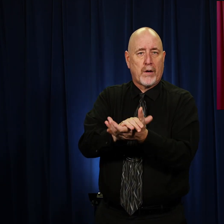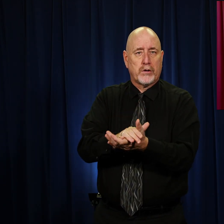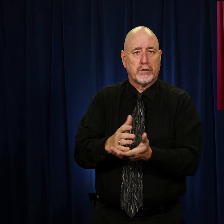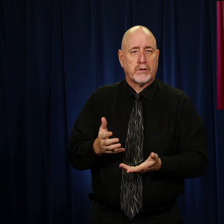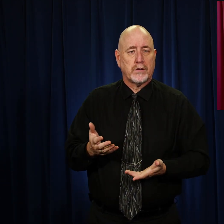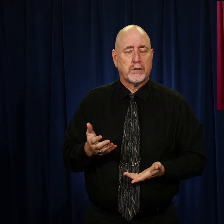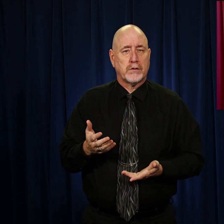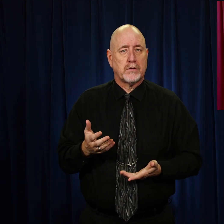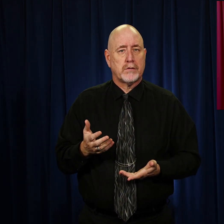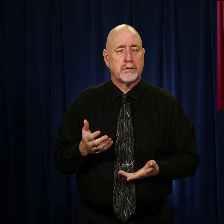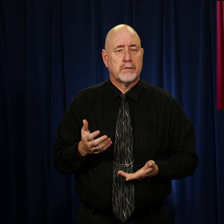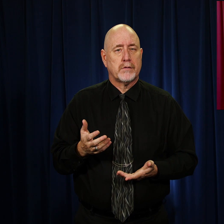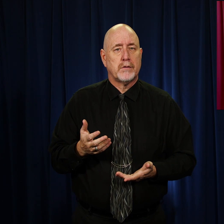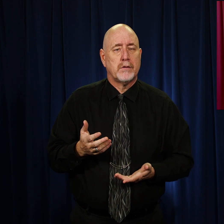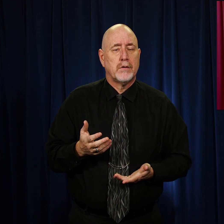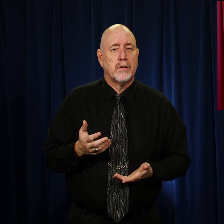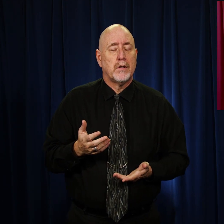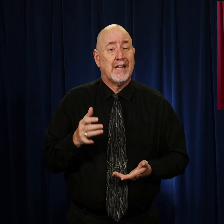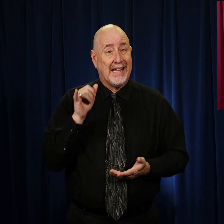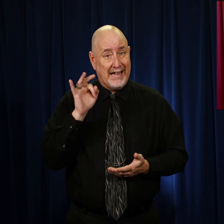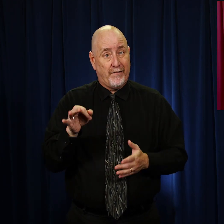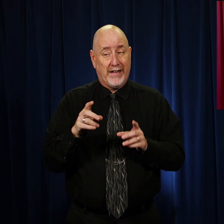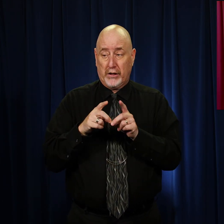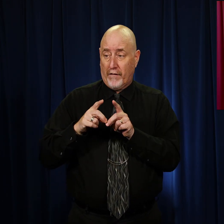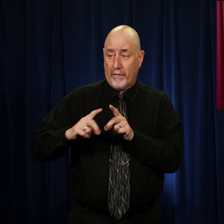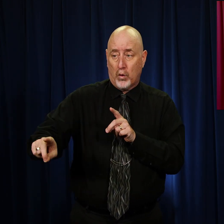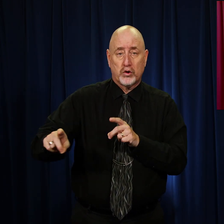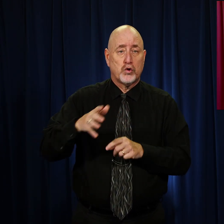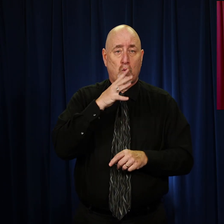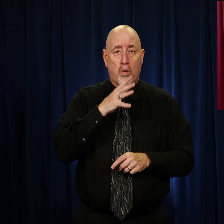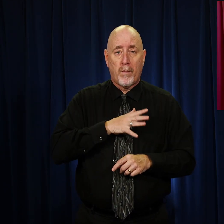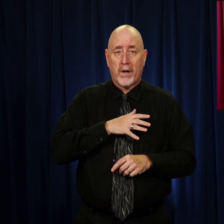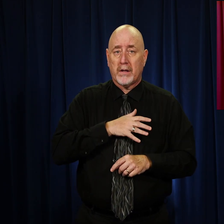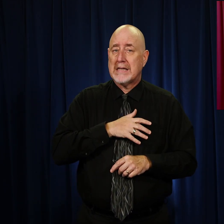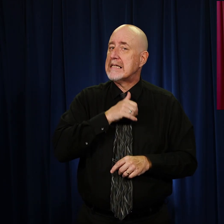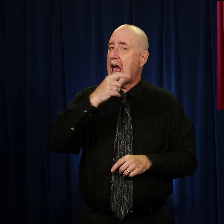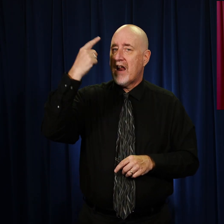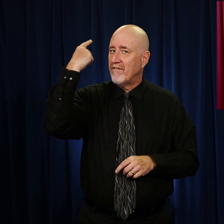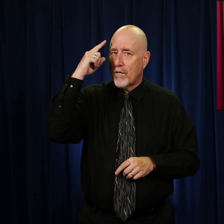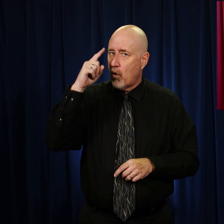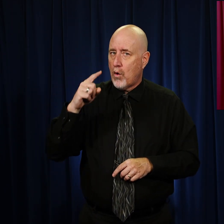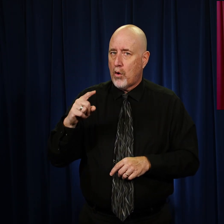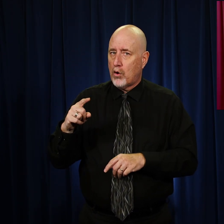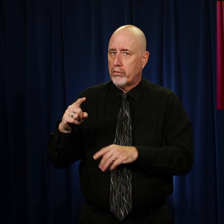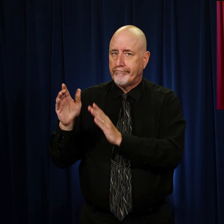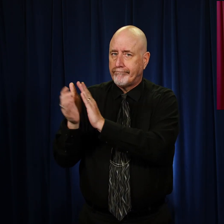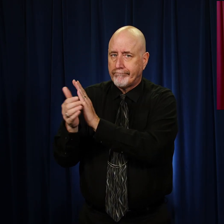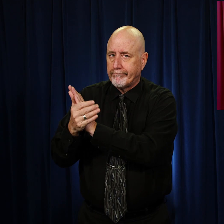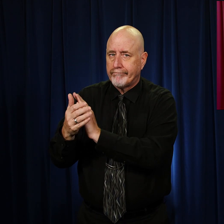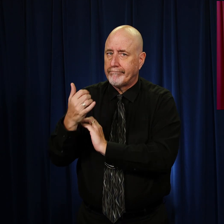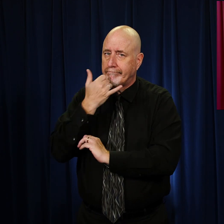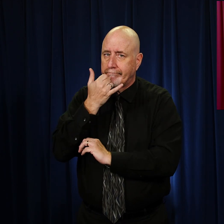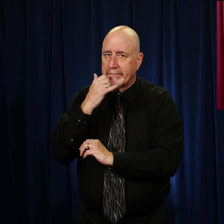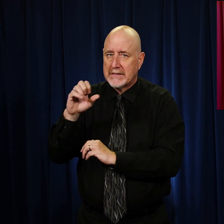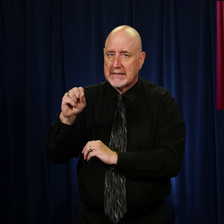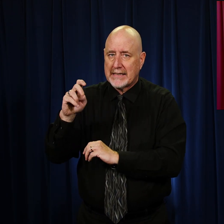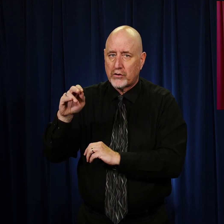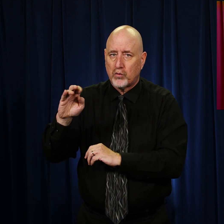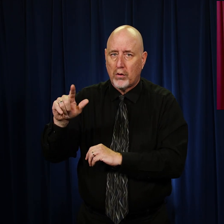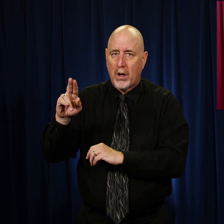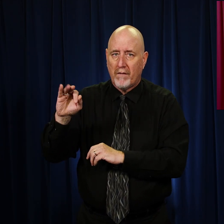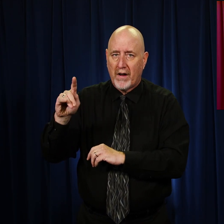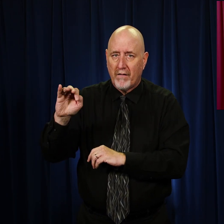remarry. But if he is divorcing her for reasons other than unchastity, that is sexual unfaithfulness